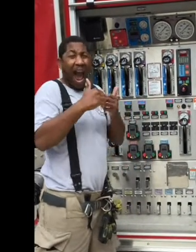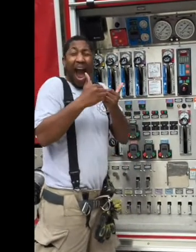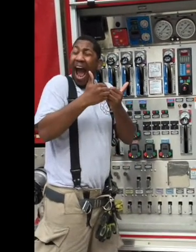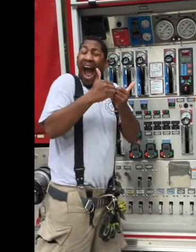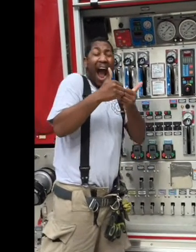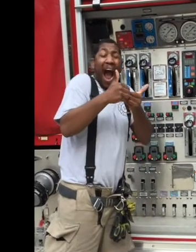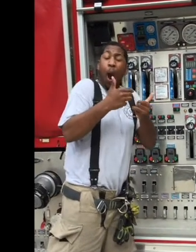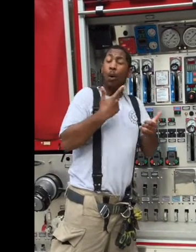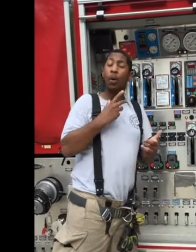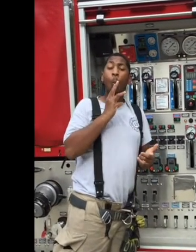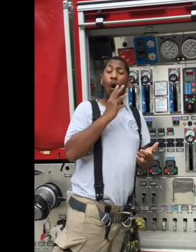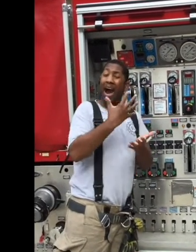more water.